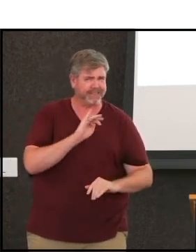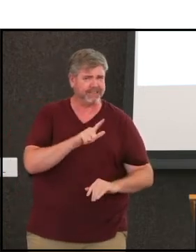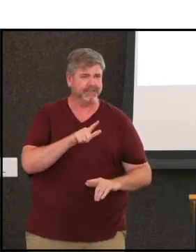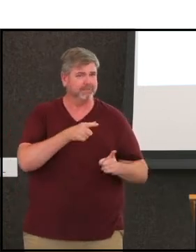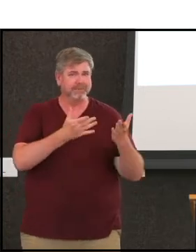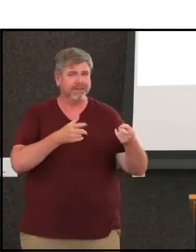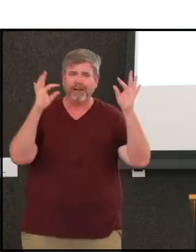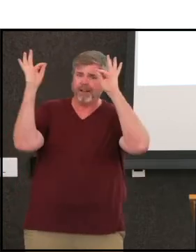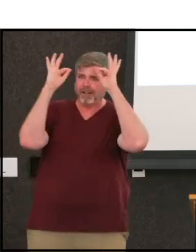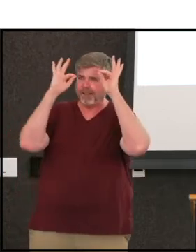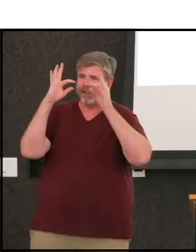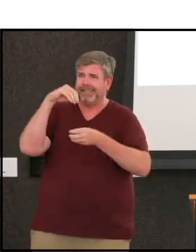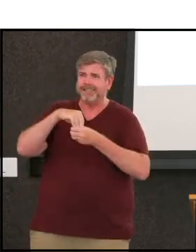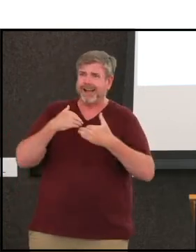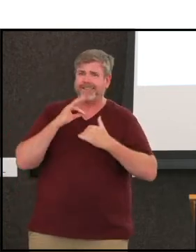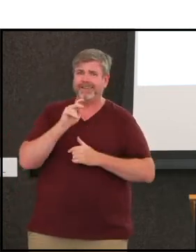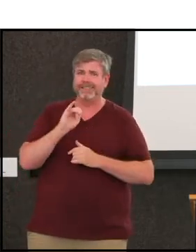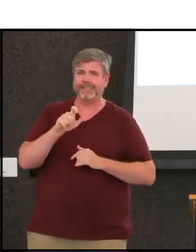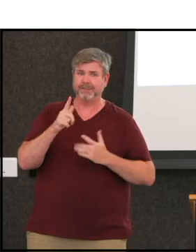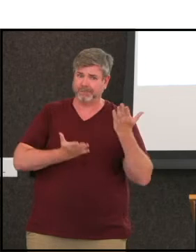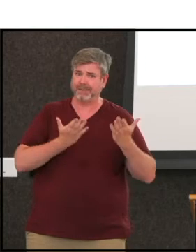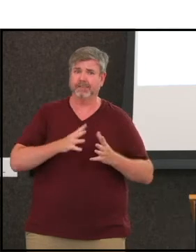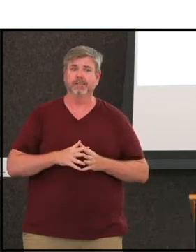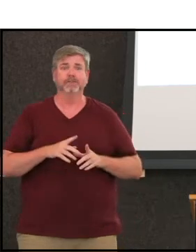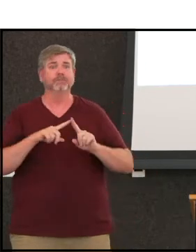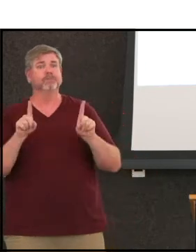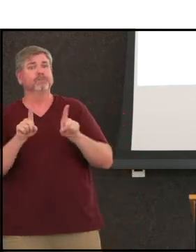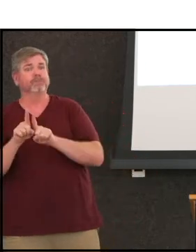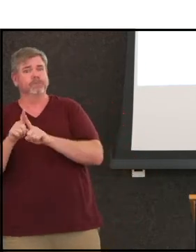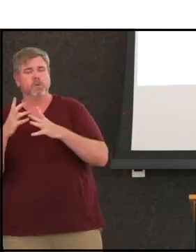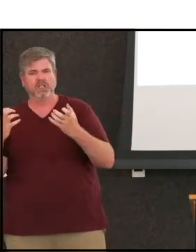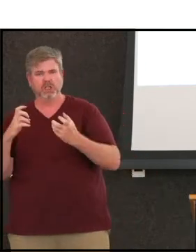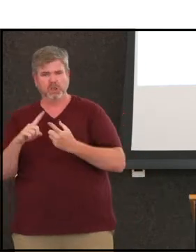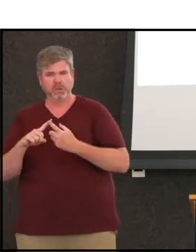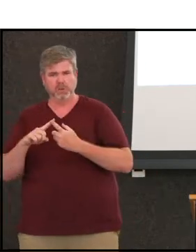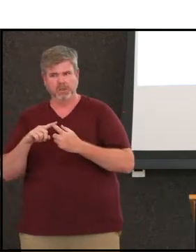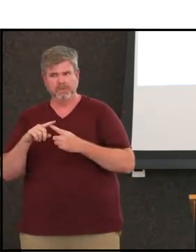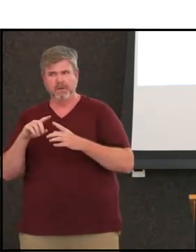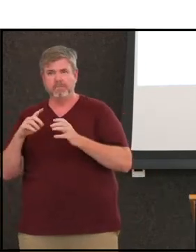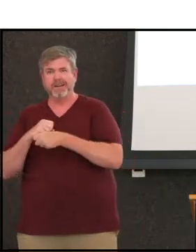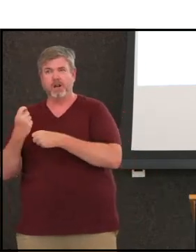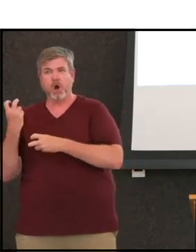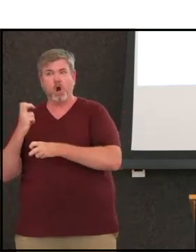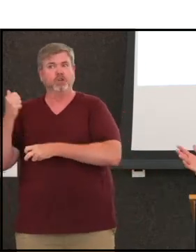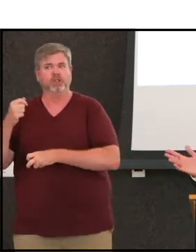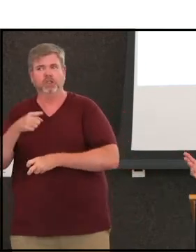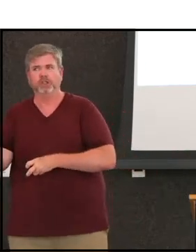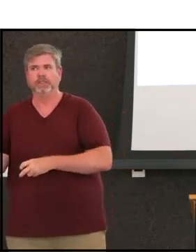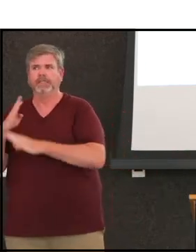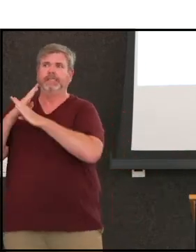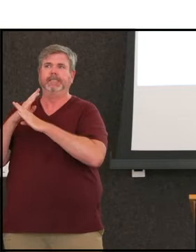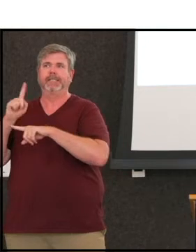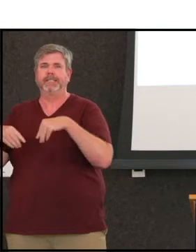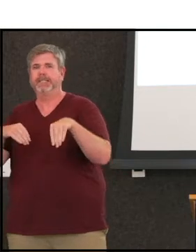want to make it very difficult for fentanyl to be distributed in our community. So Ed, would you